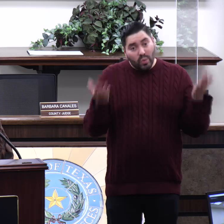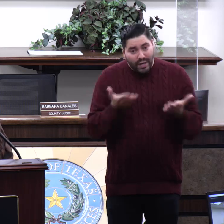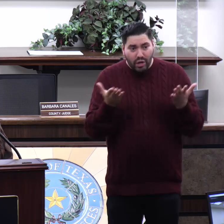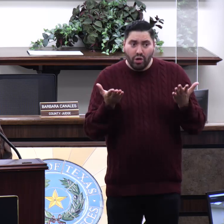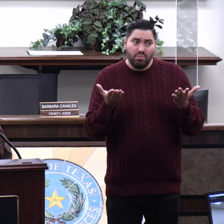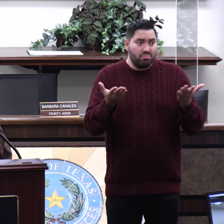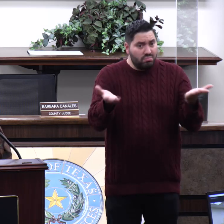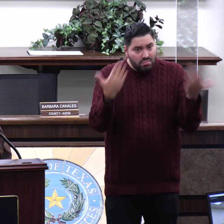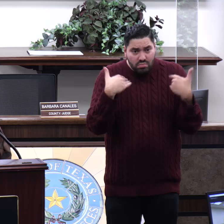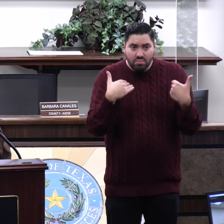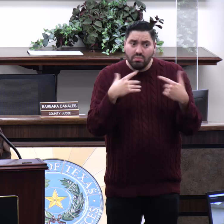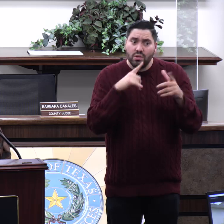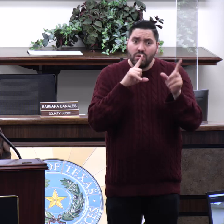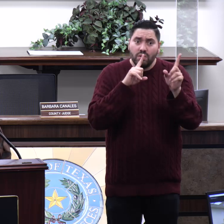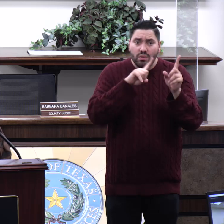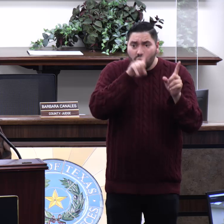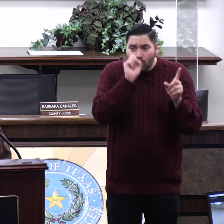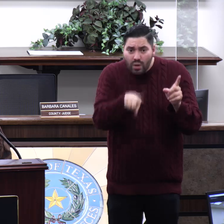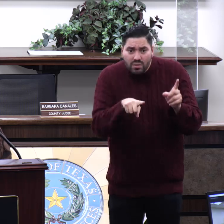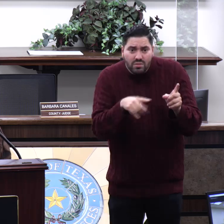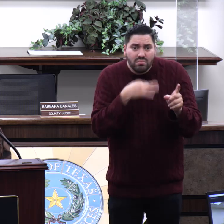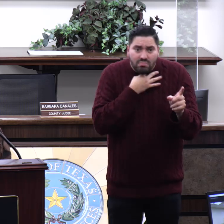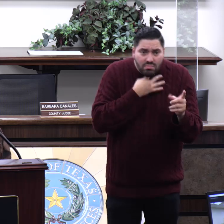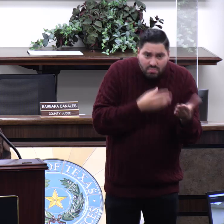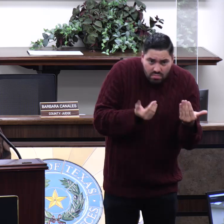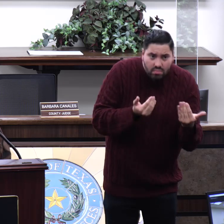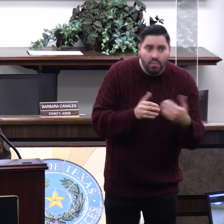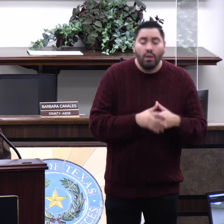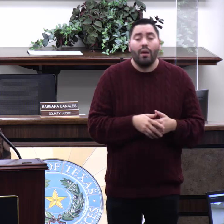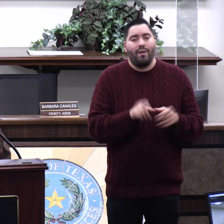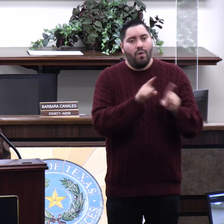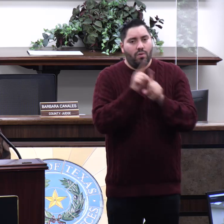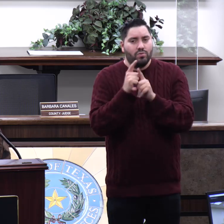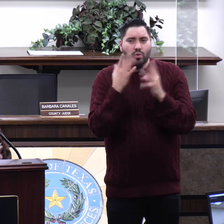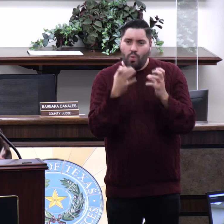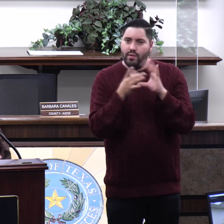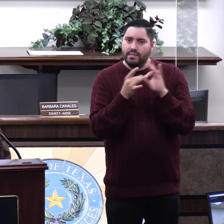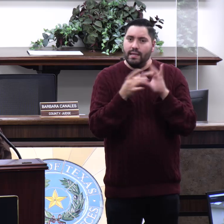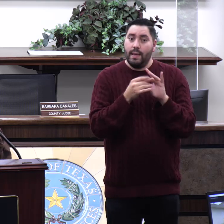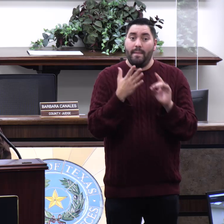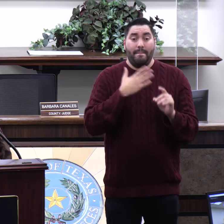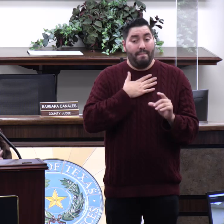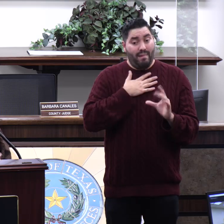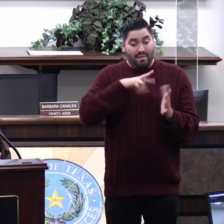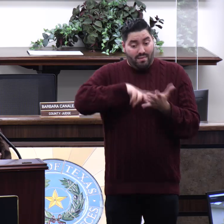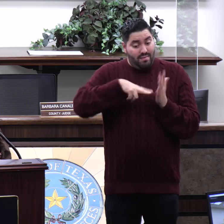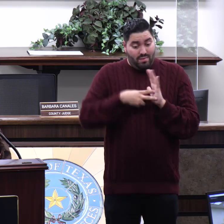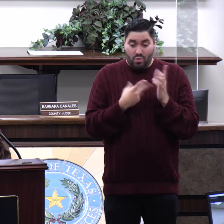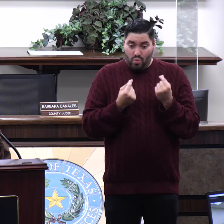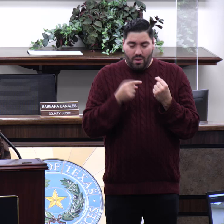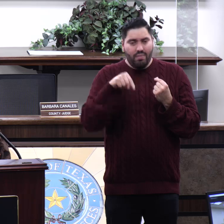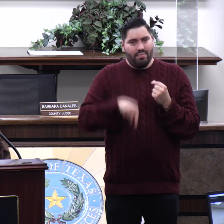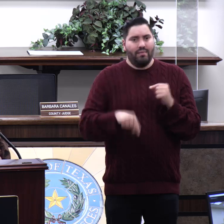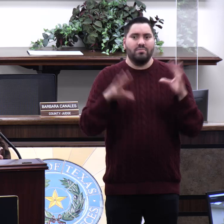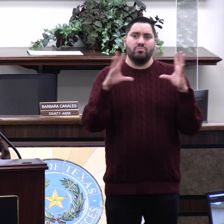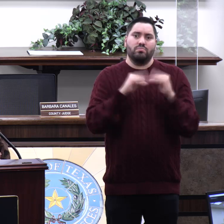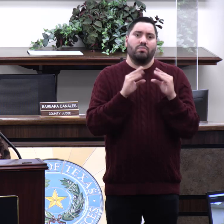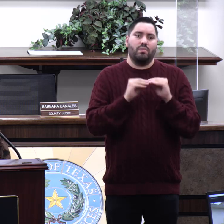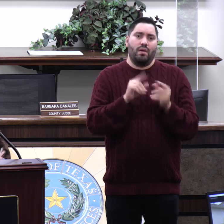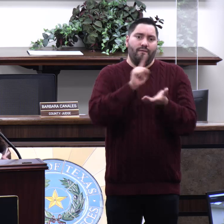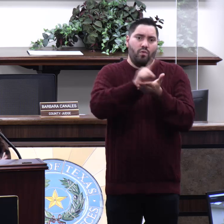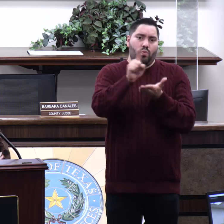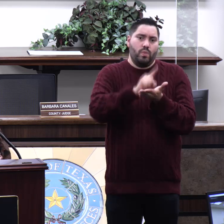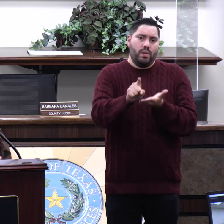any questions that you might have. I also want to say that my intention is to have these press conferences every